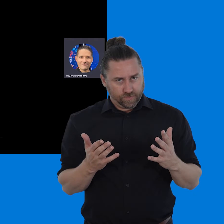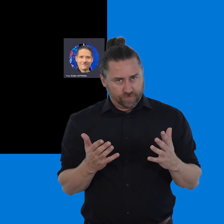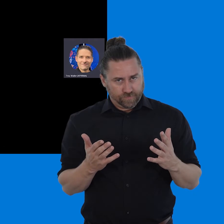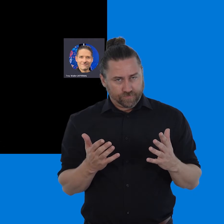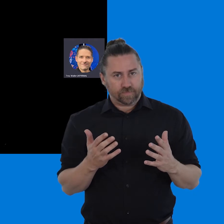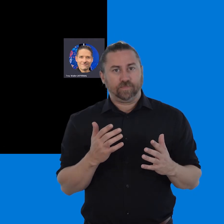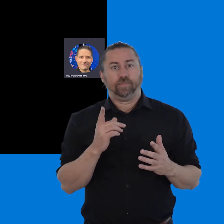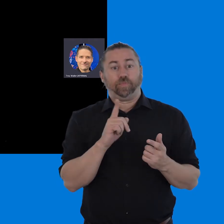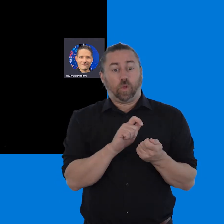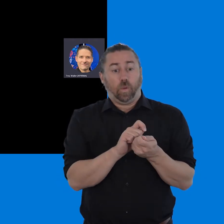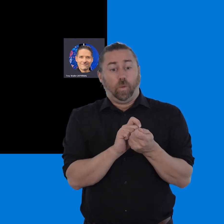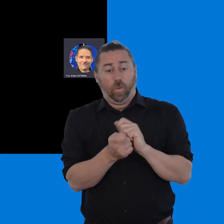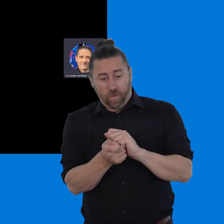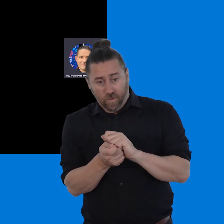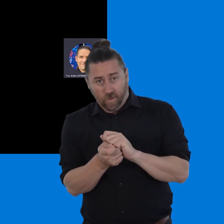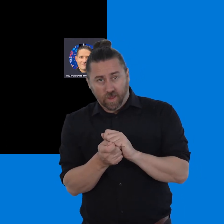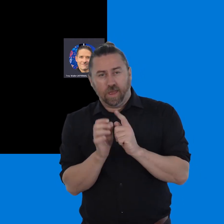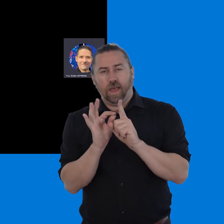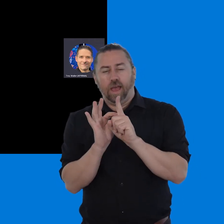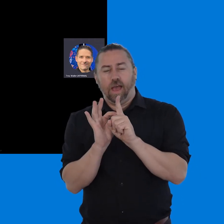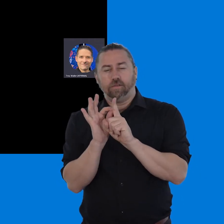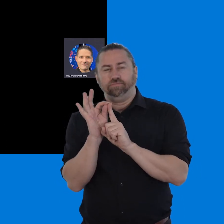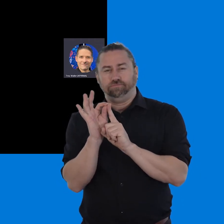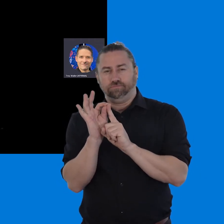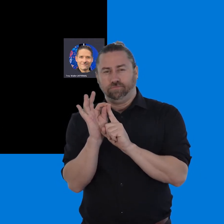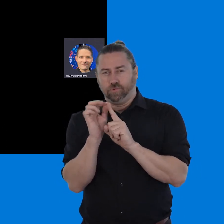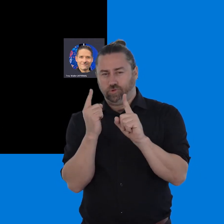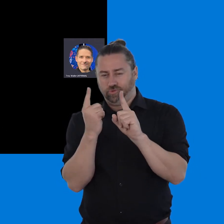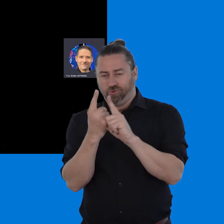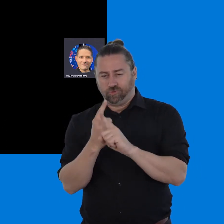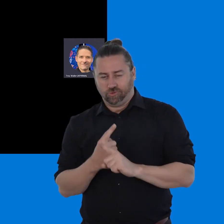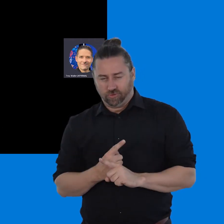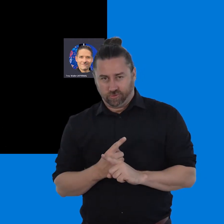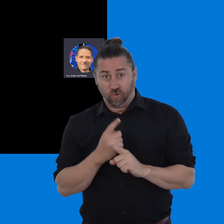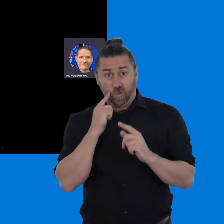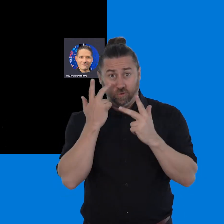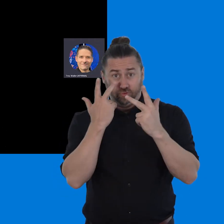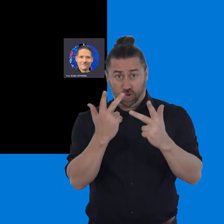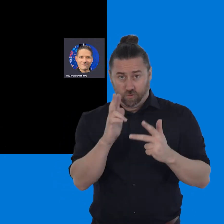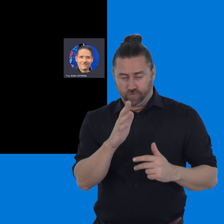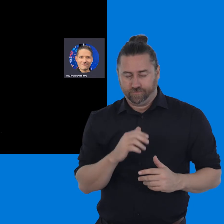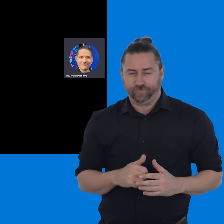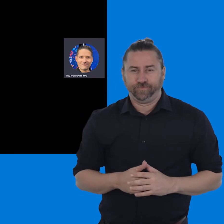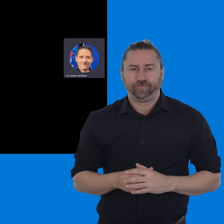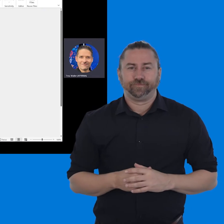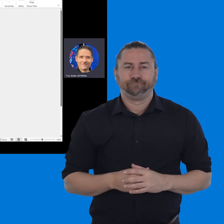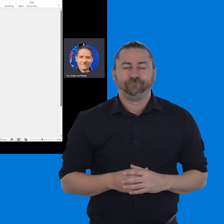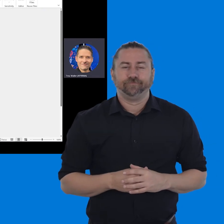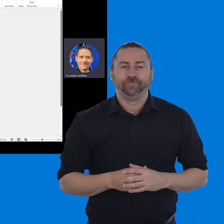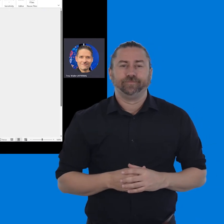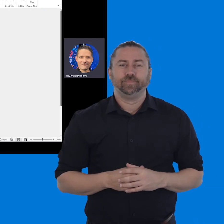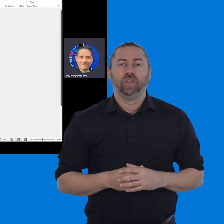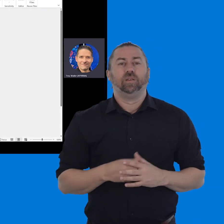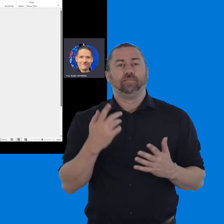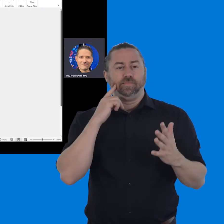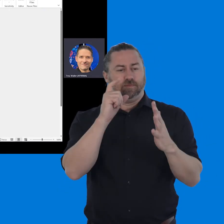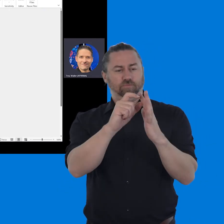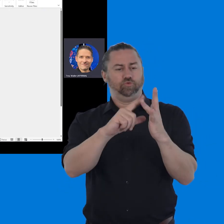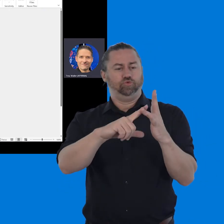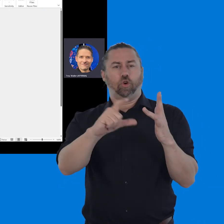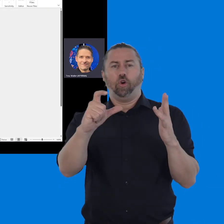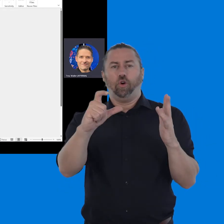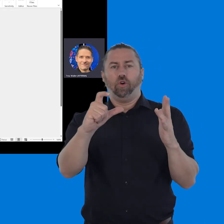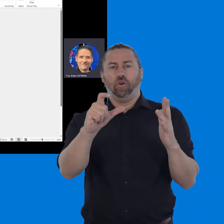So now what we've done though is we've made some changes. So let me show you what that looks like. So here I am